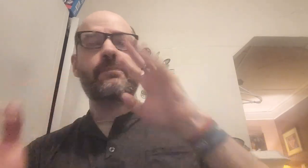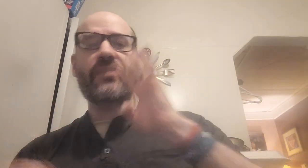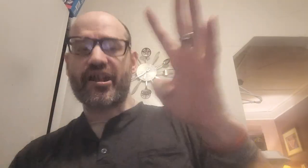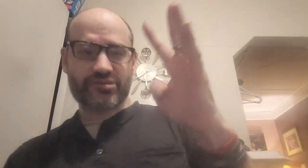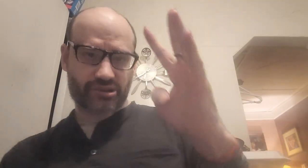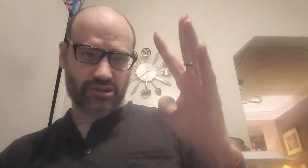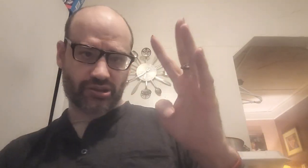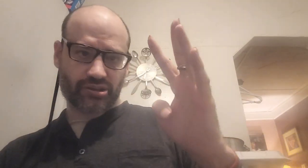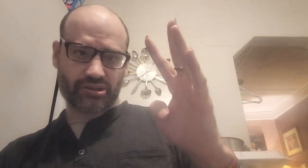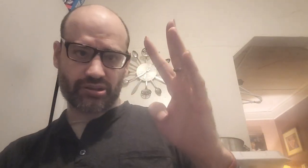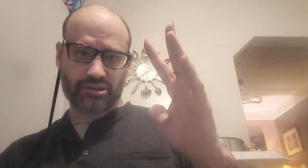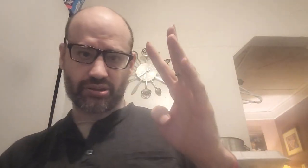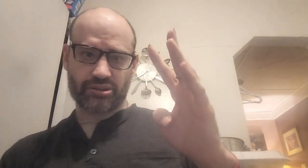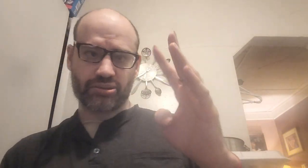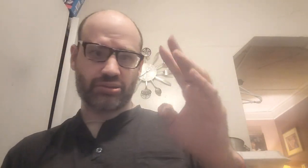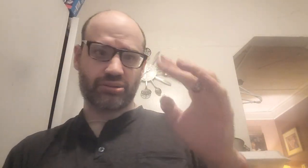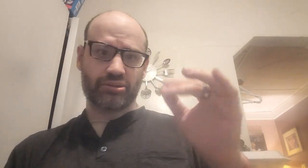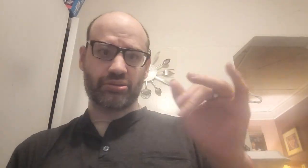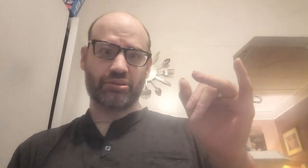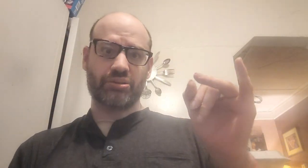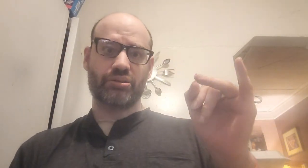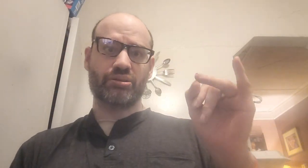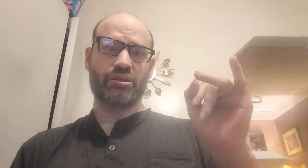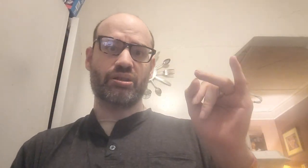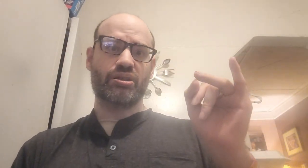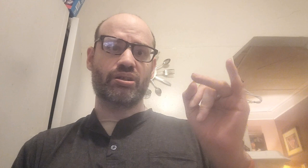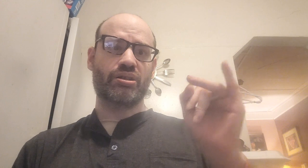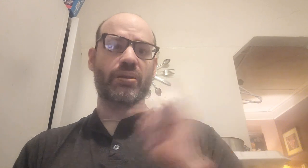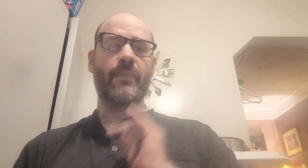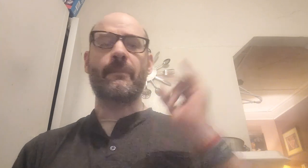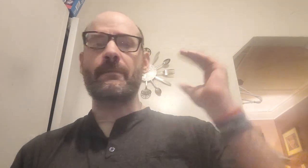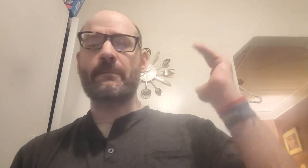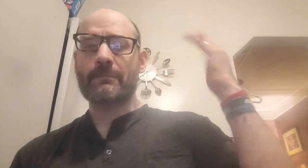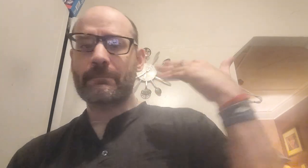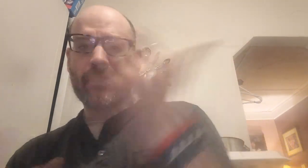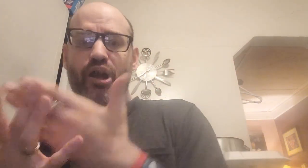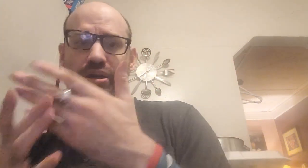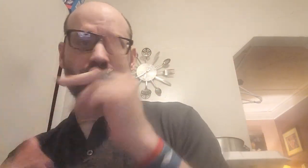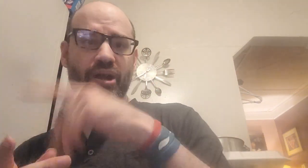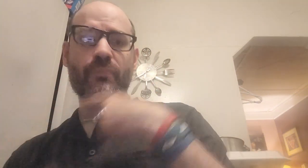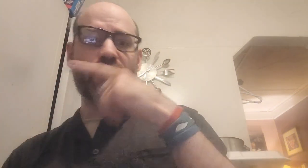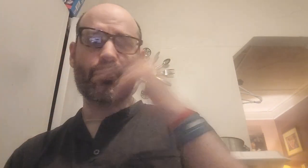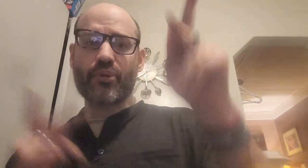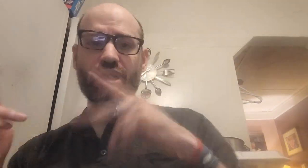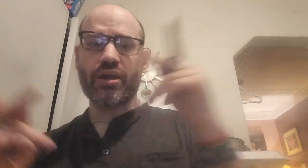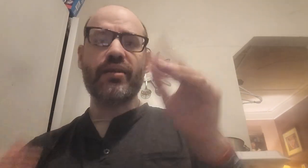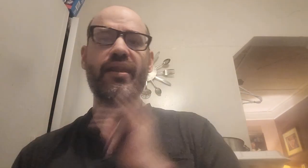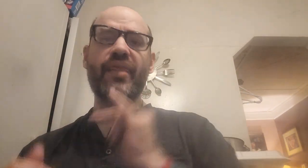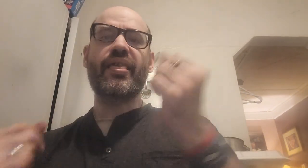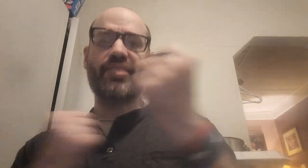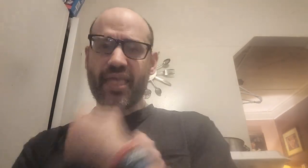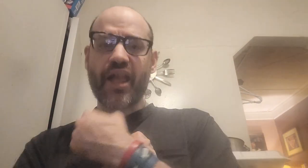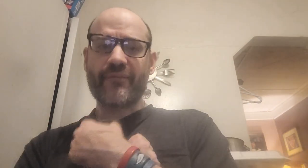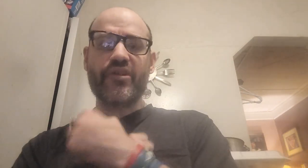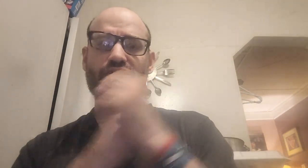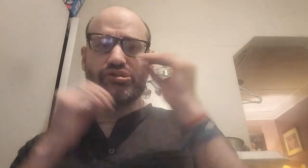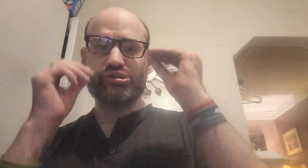I approve of hearing people. I love teaching